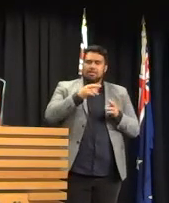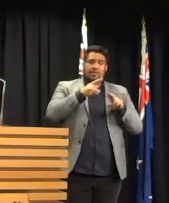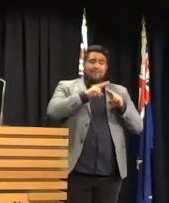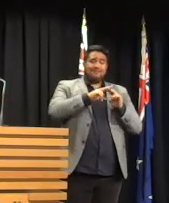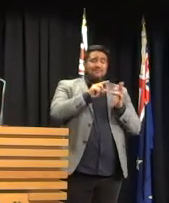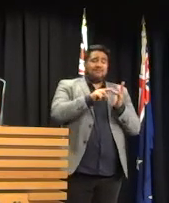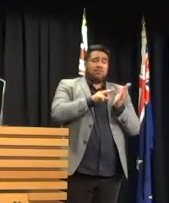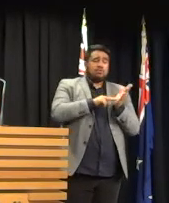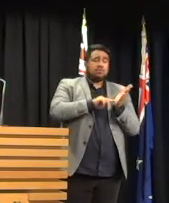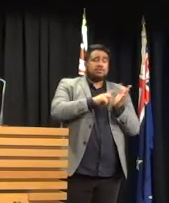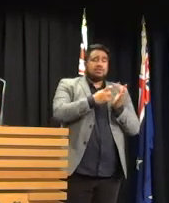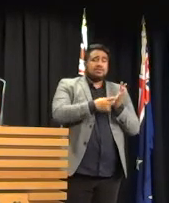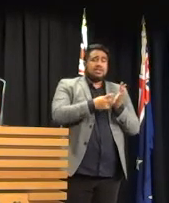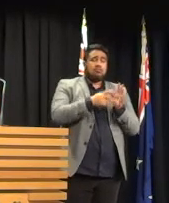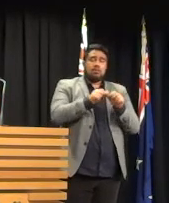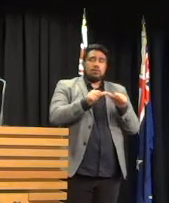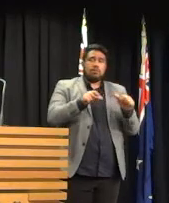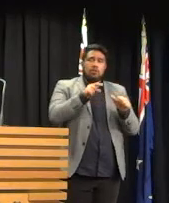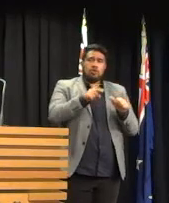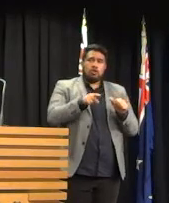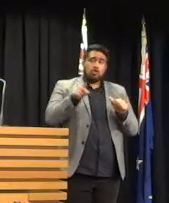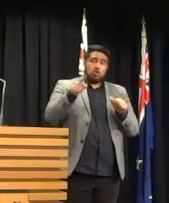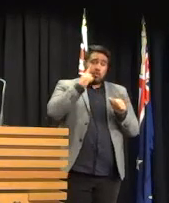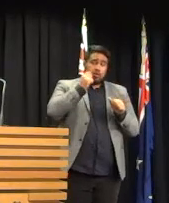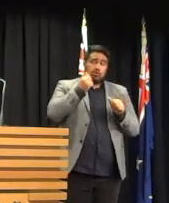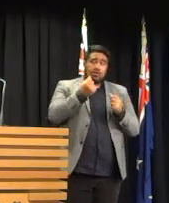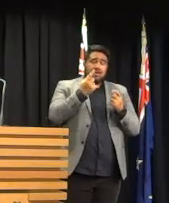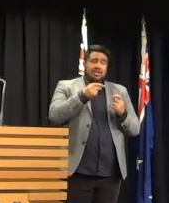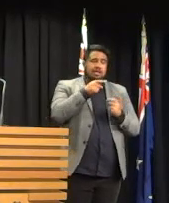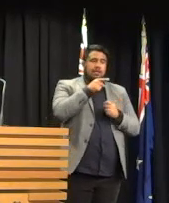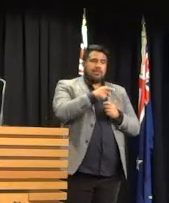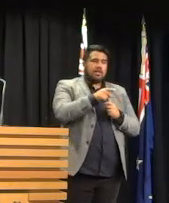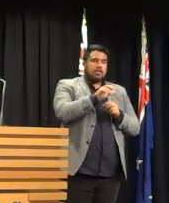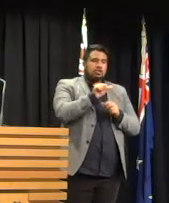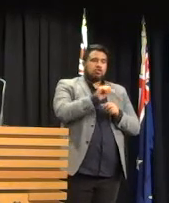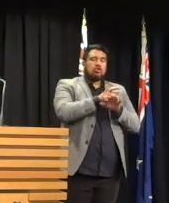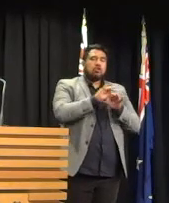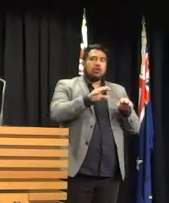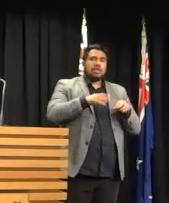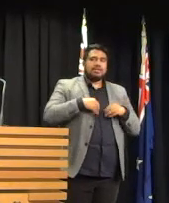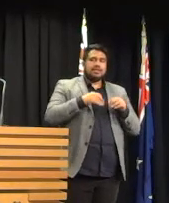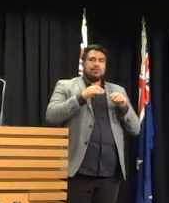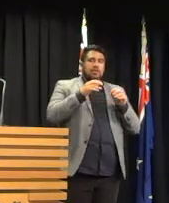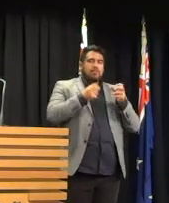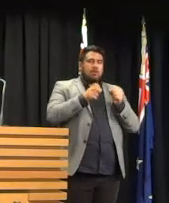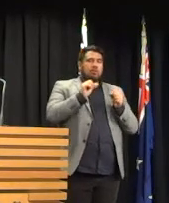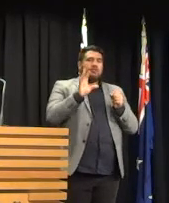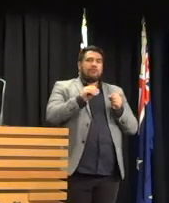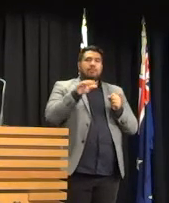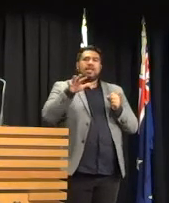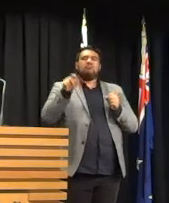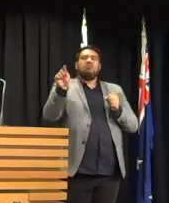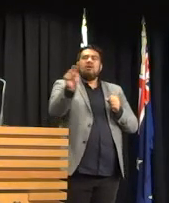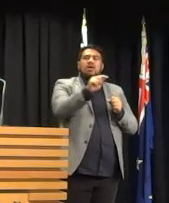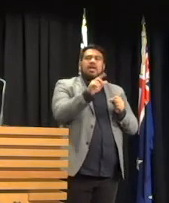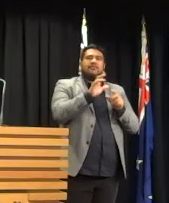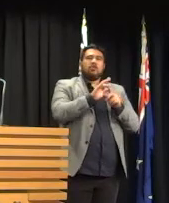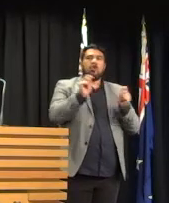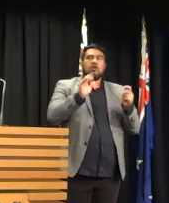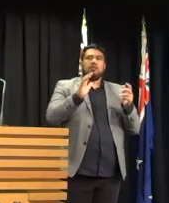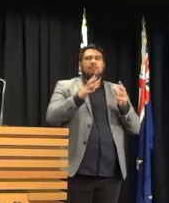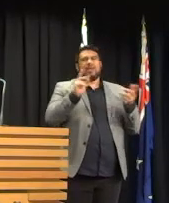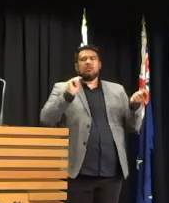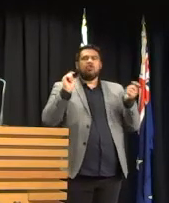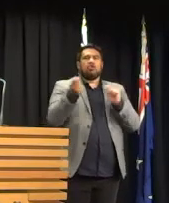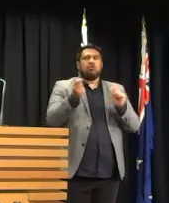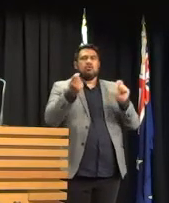to not take milk from areas where they're doing big conversions? That was one of the Productivity Commission's recommendations. I